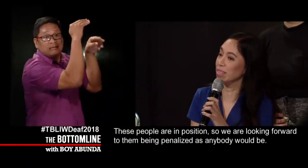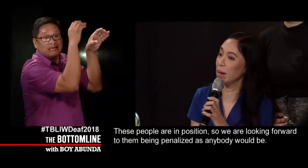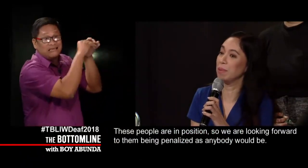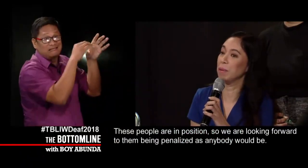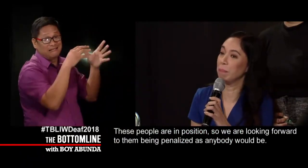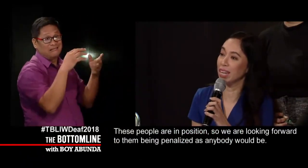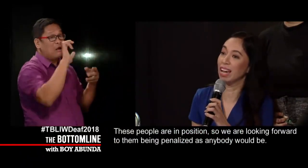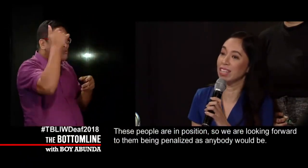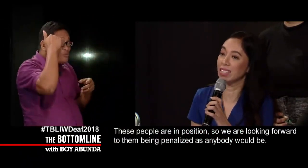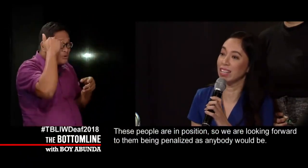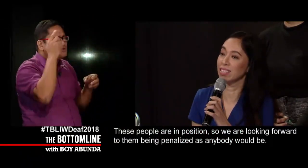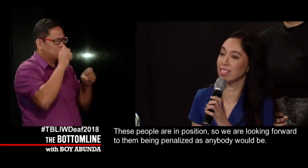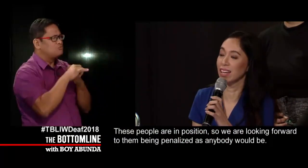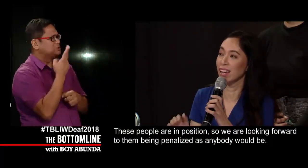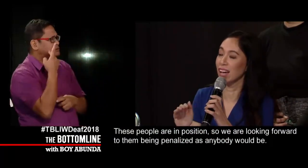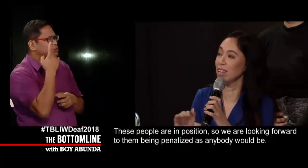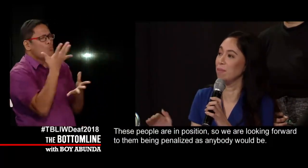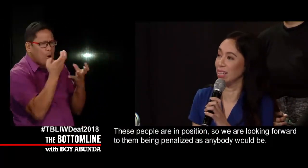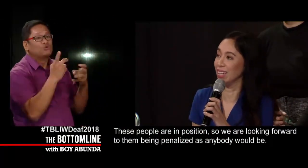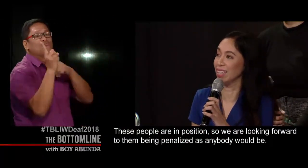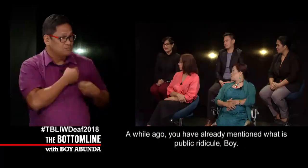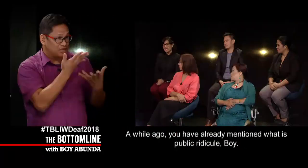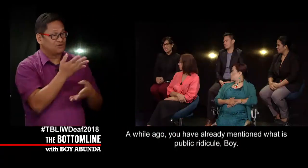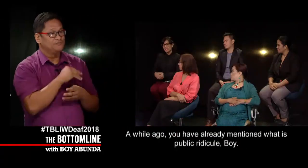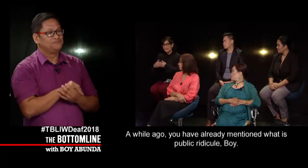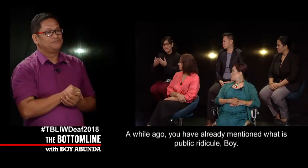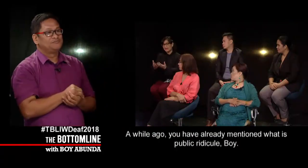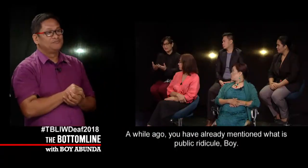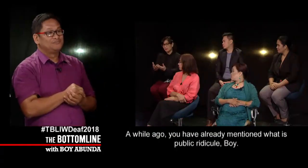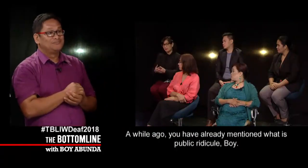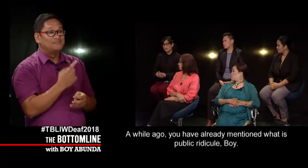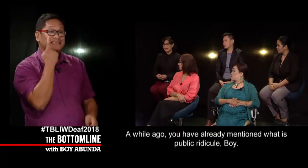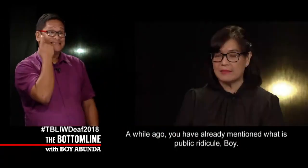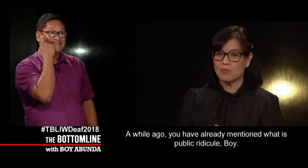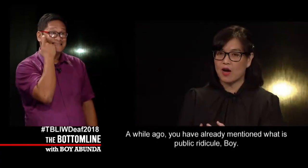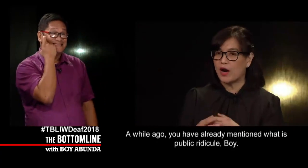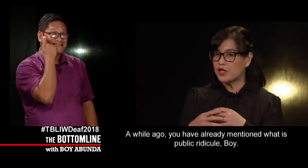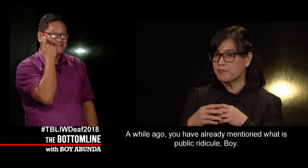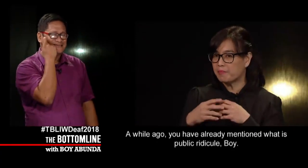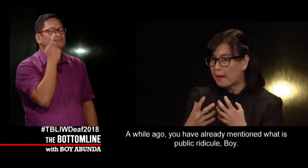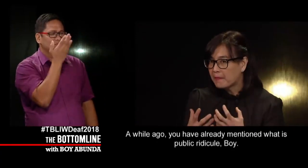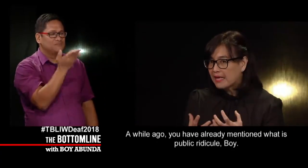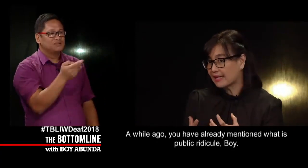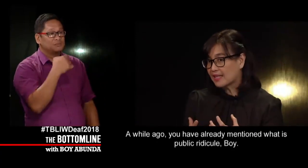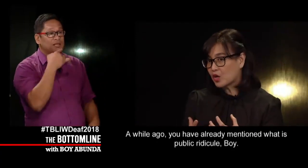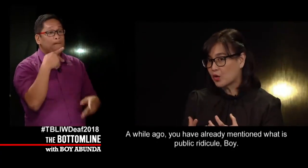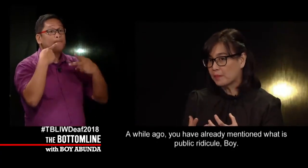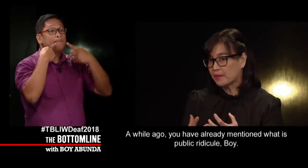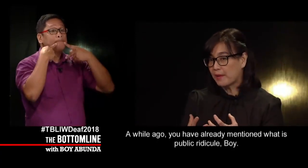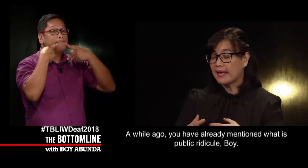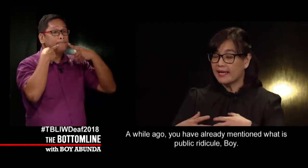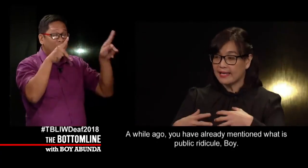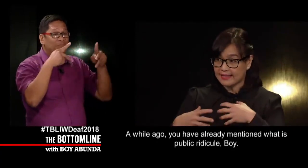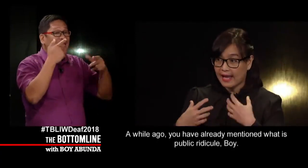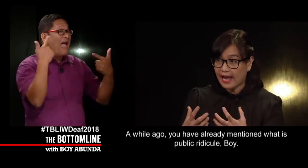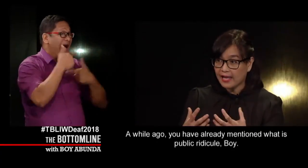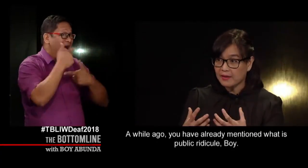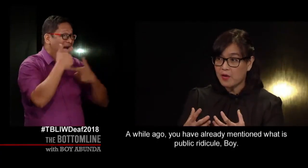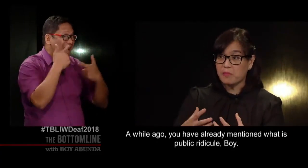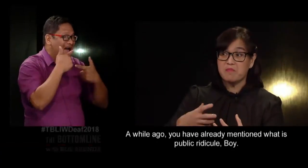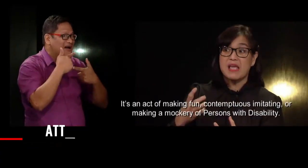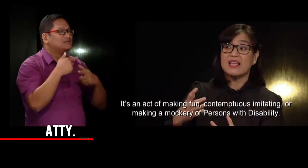to them being penalized as anybody. Yes. Kanina, Boyd, bananggit mo nga kung ano yung public ridicule. Okay. It's